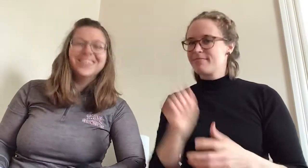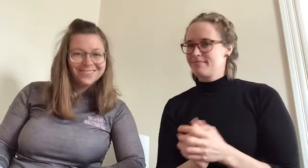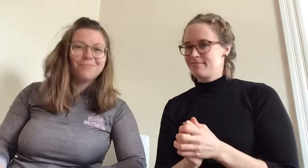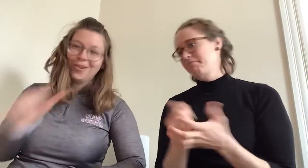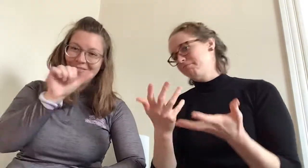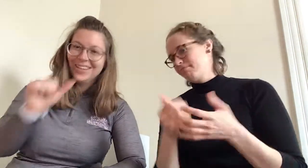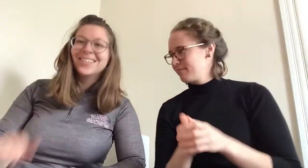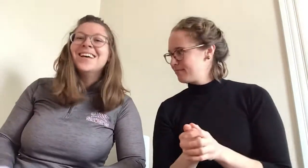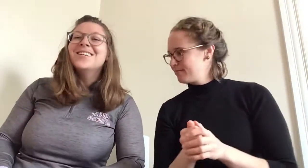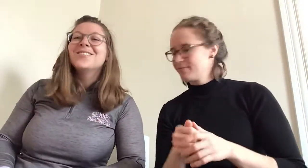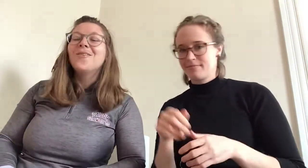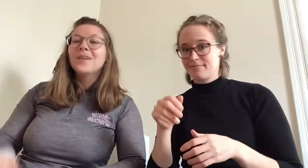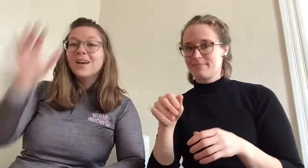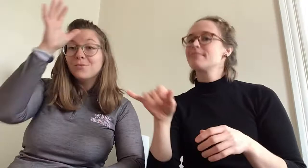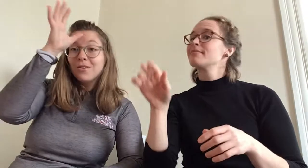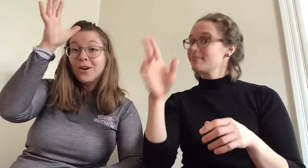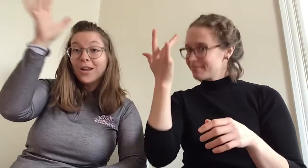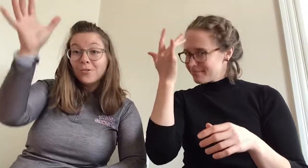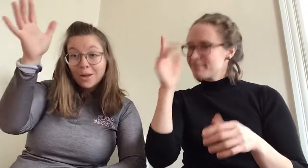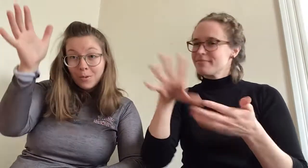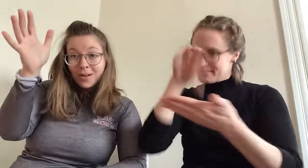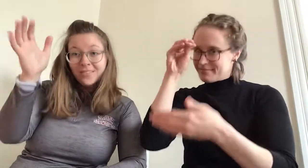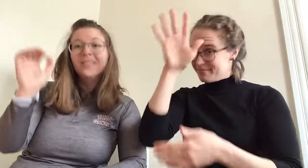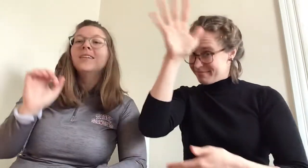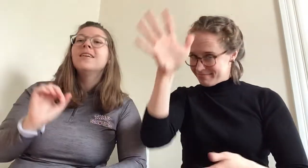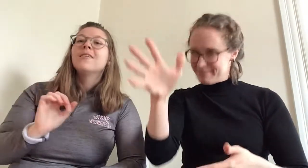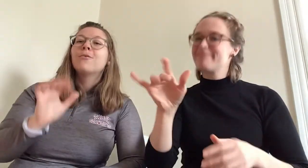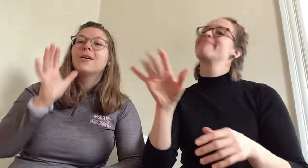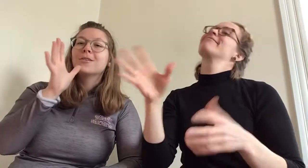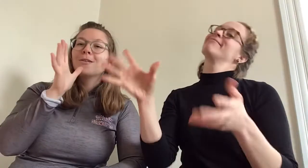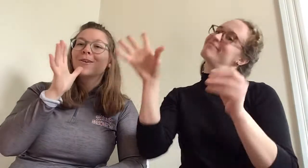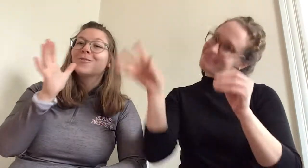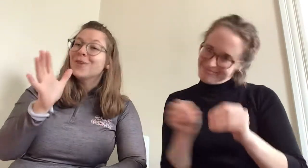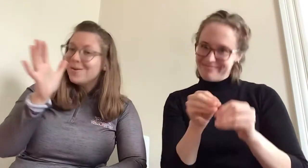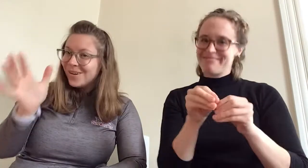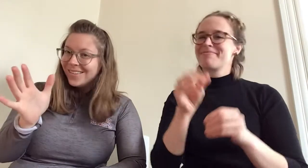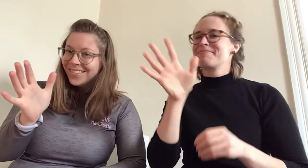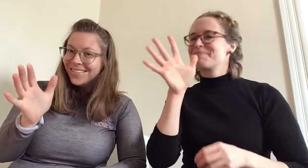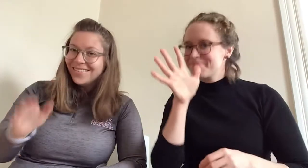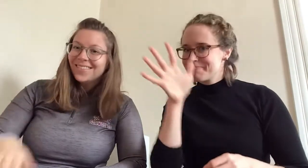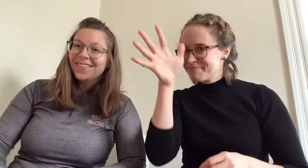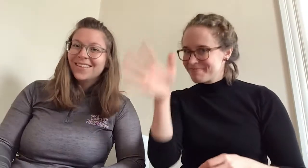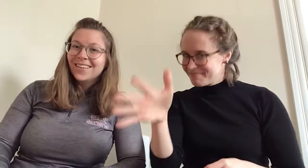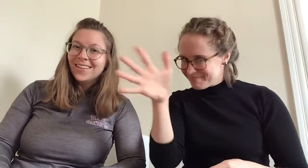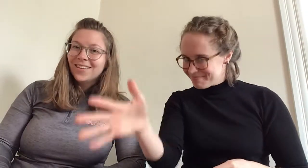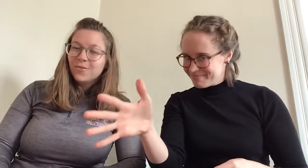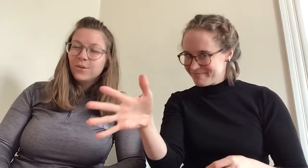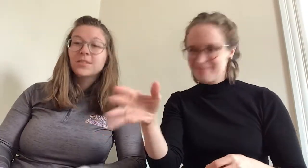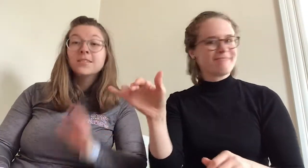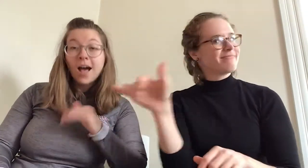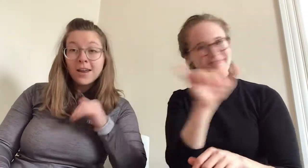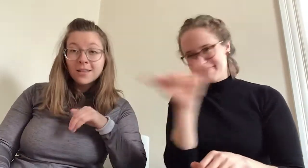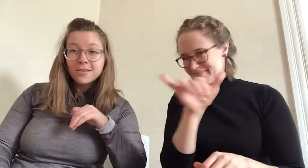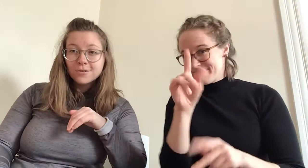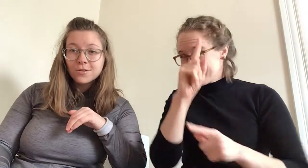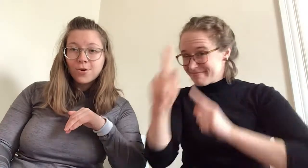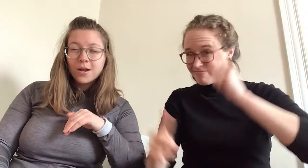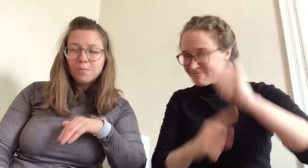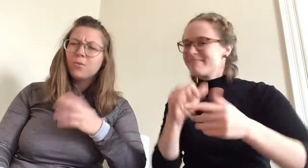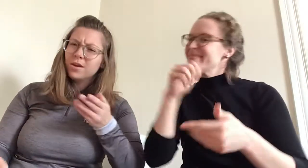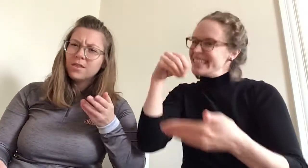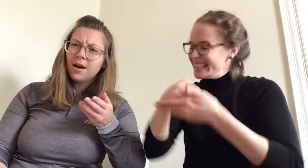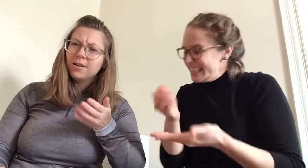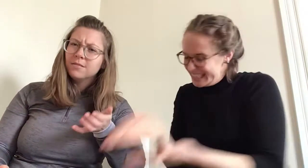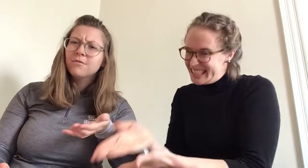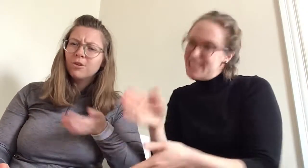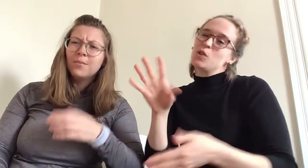so, perfect. So because we are learning Grandpa, we're also going to learn Grandma, which is not in the story,